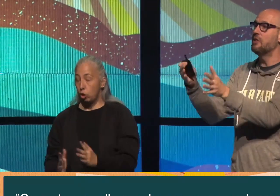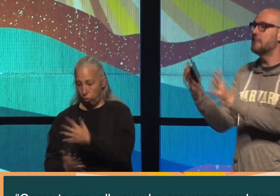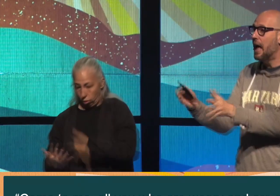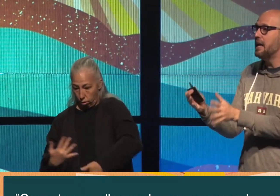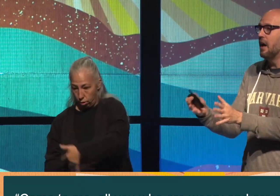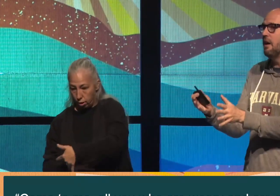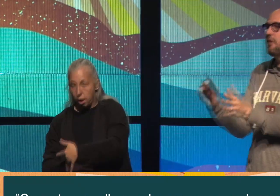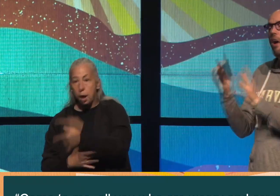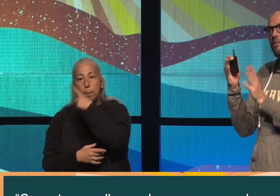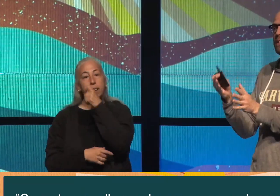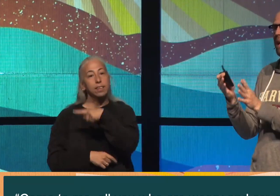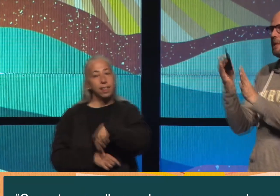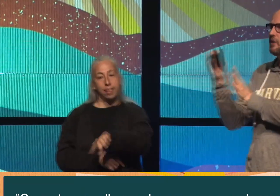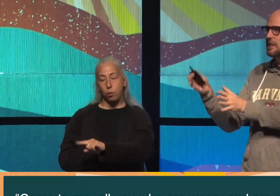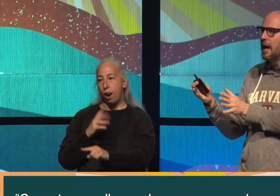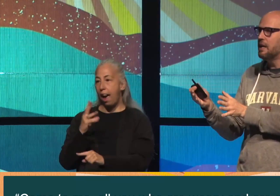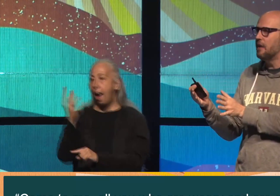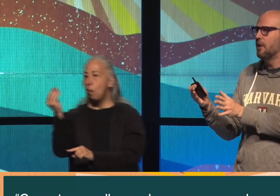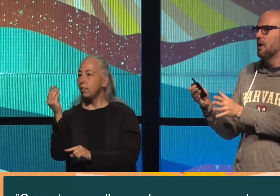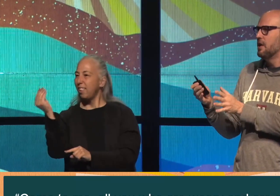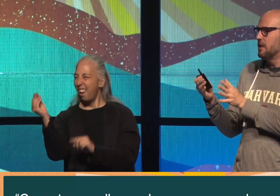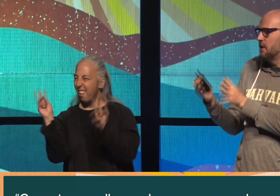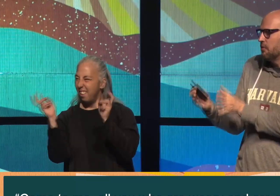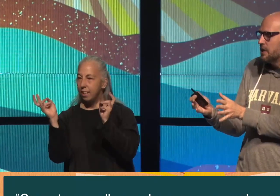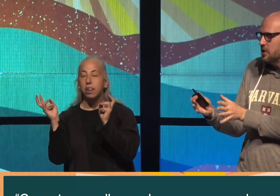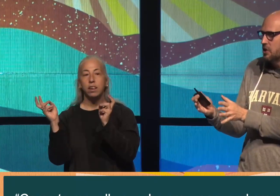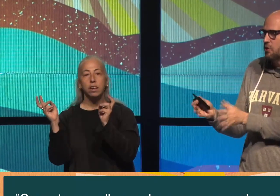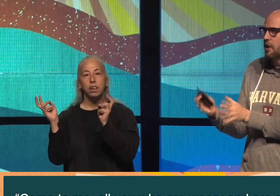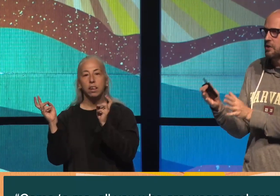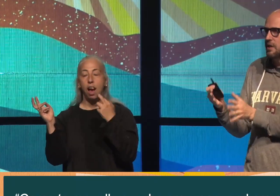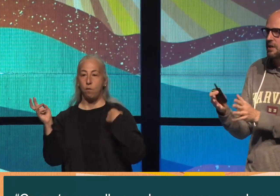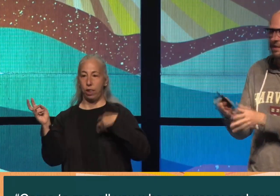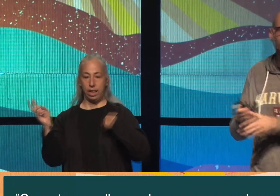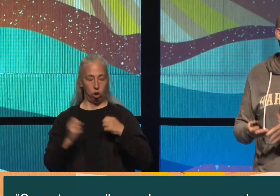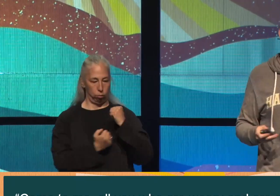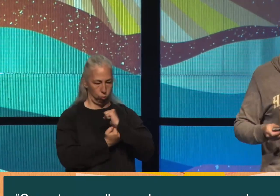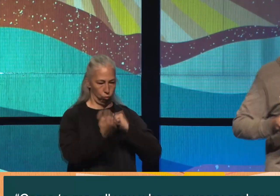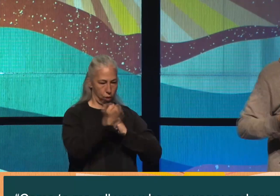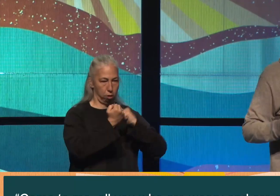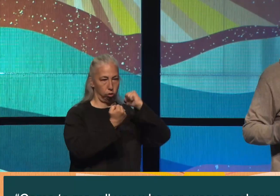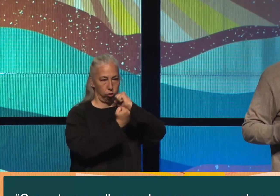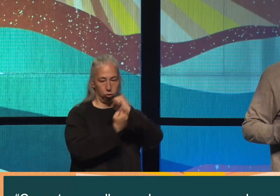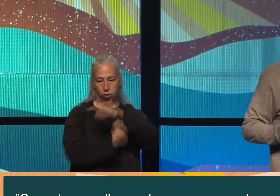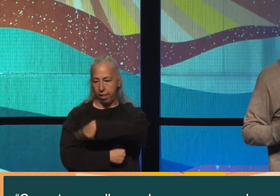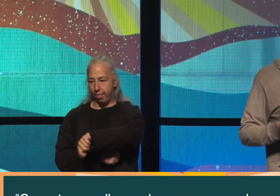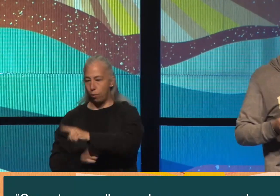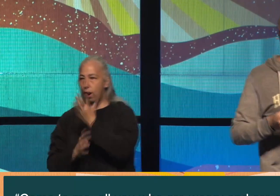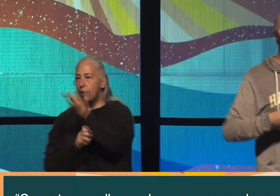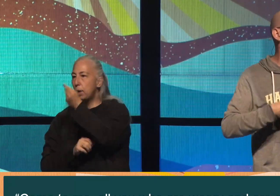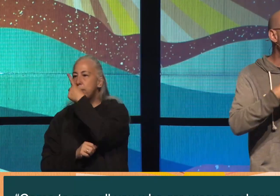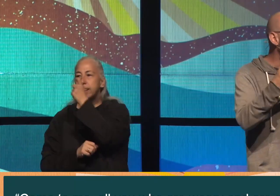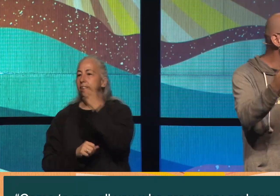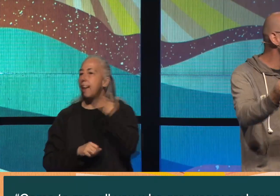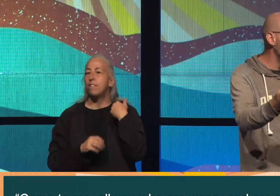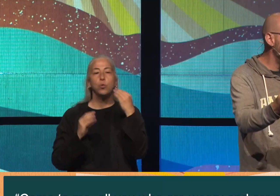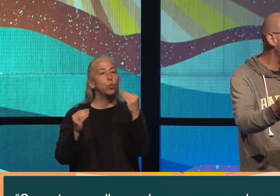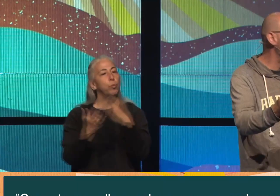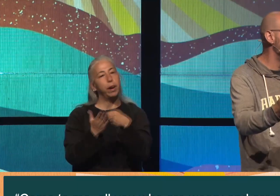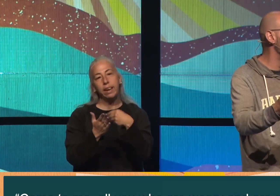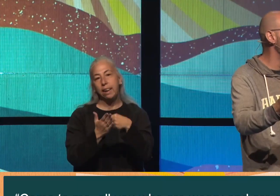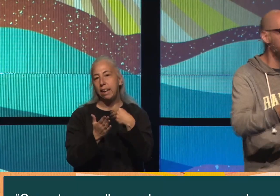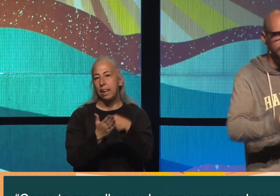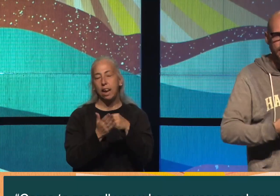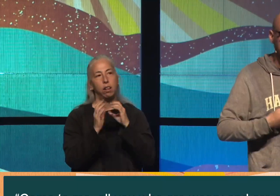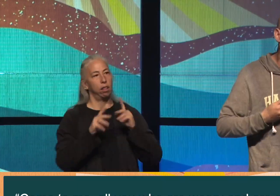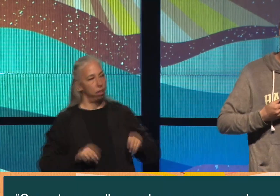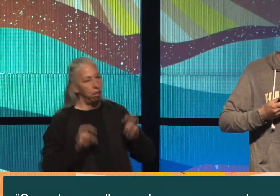existed oftentimes outside of their religious structures and system, because they didn't have the money to go and maintain everything that they had